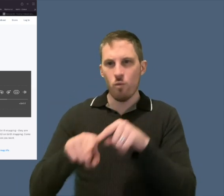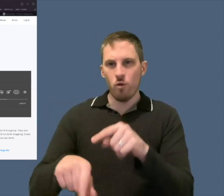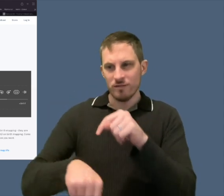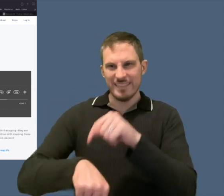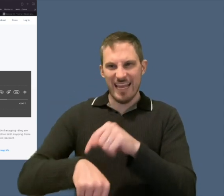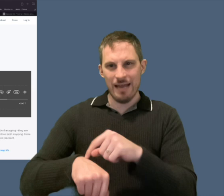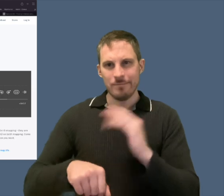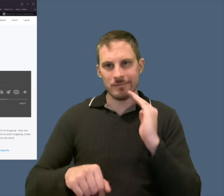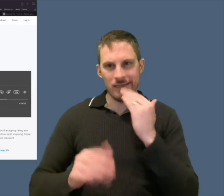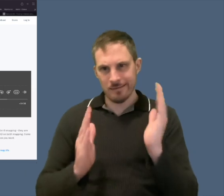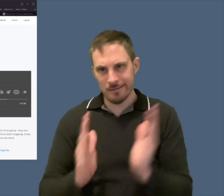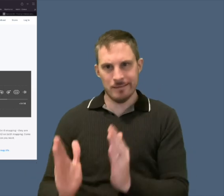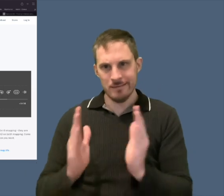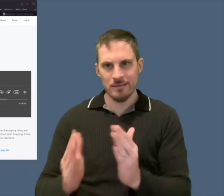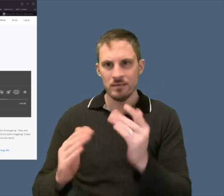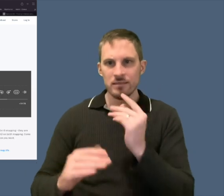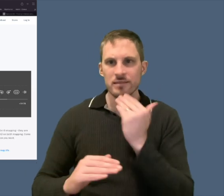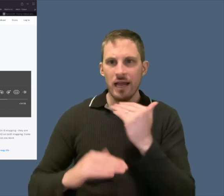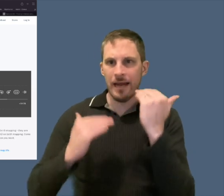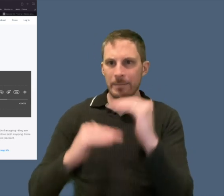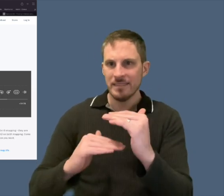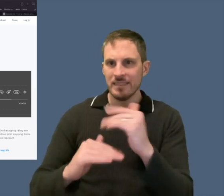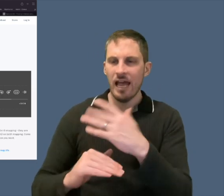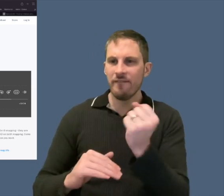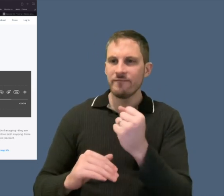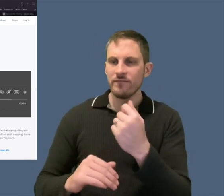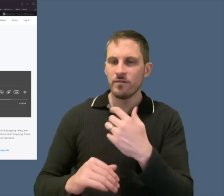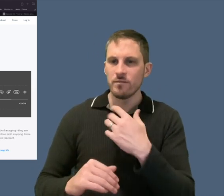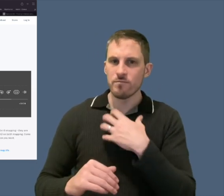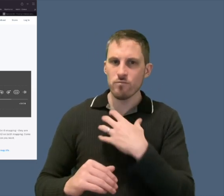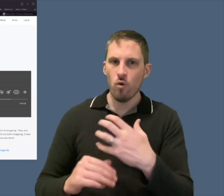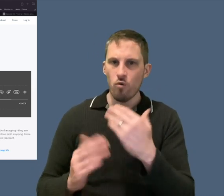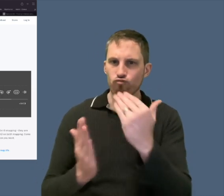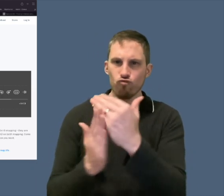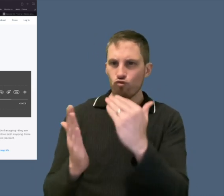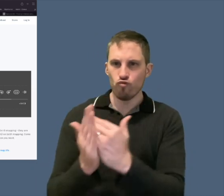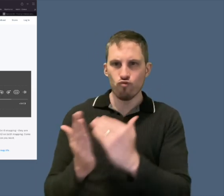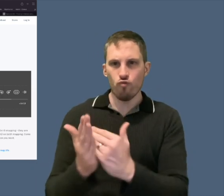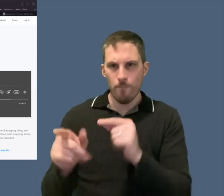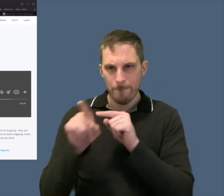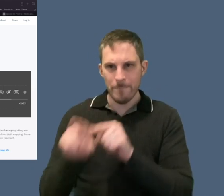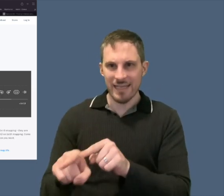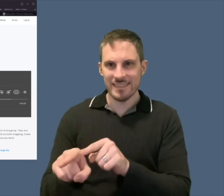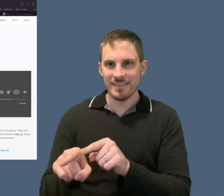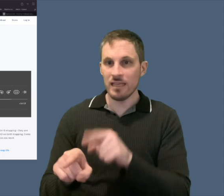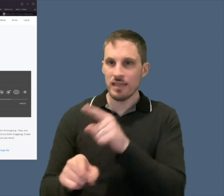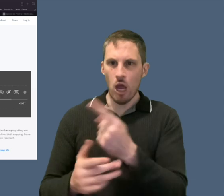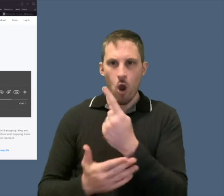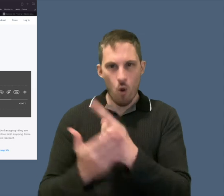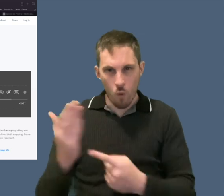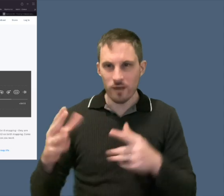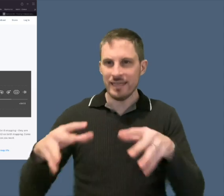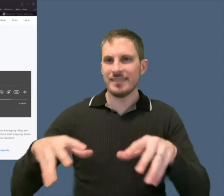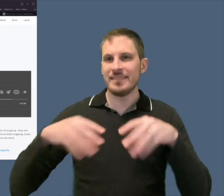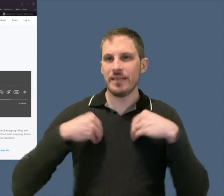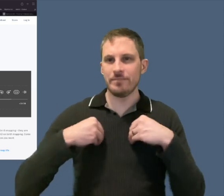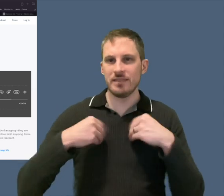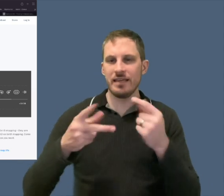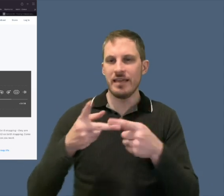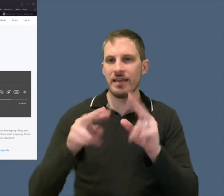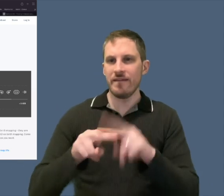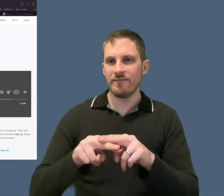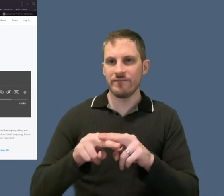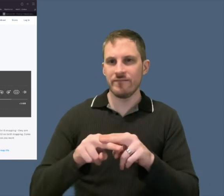parameters. So you might have a hospital that is more rurally based and they can only accept you if